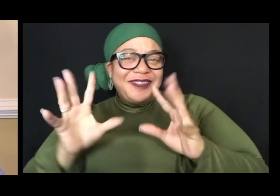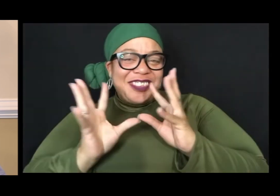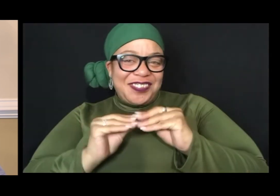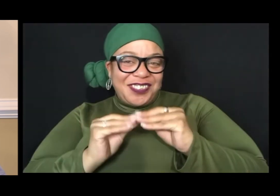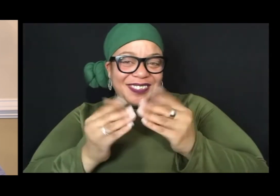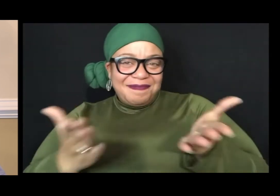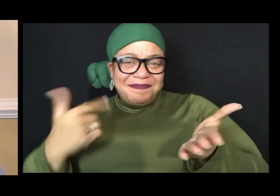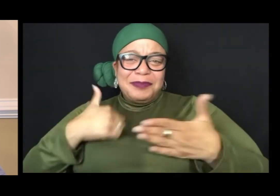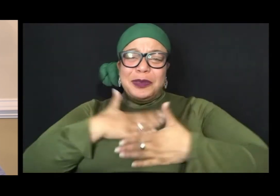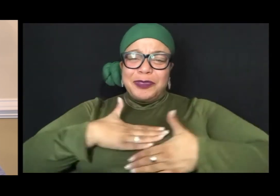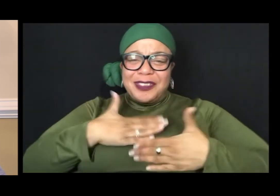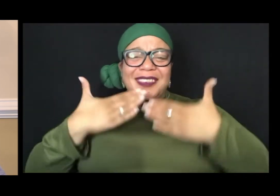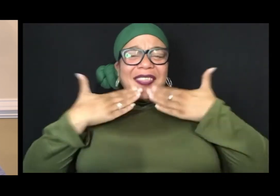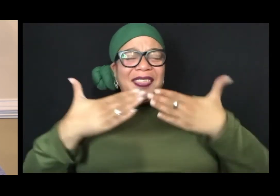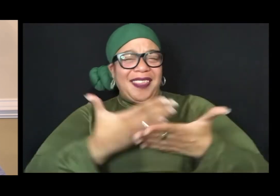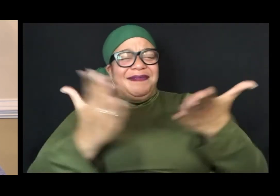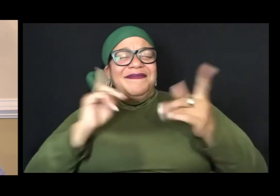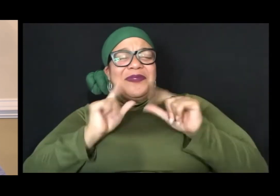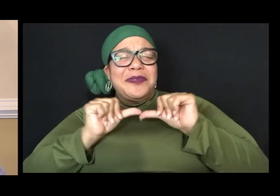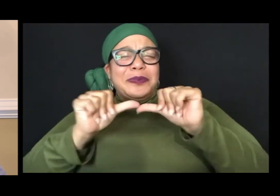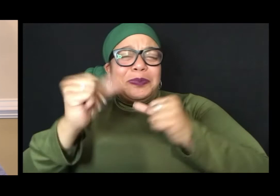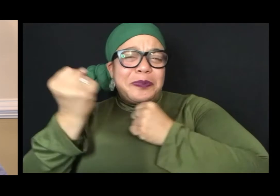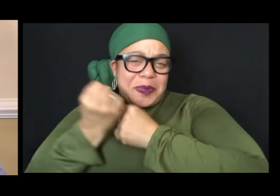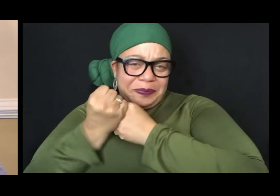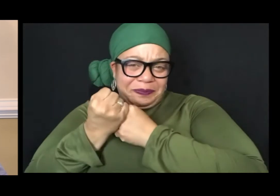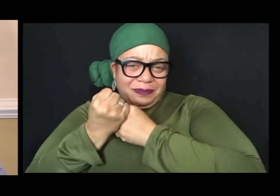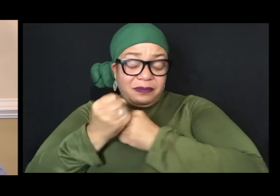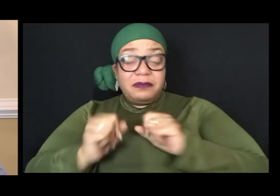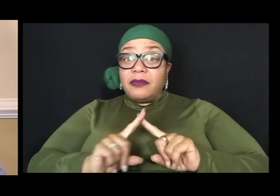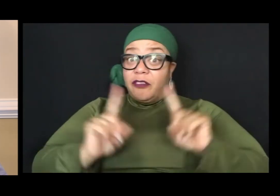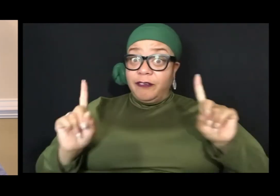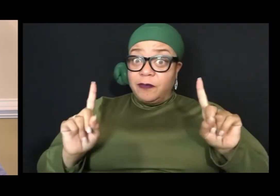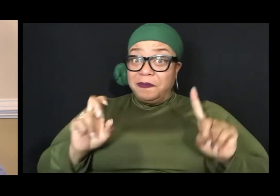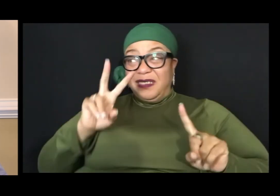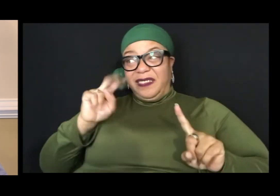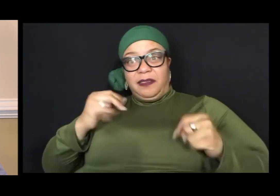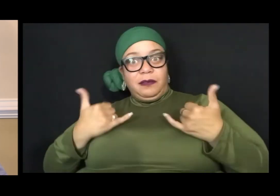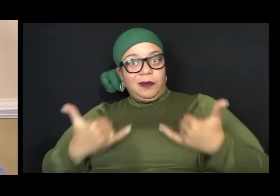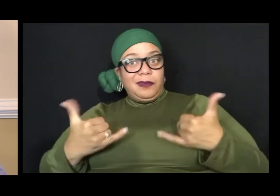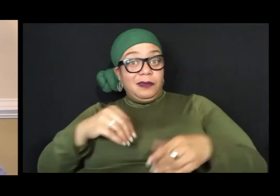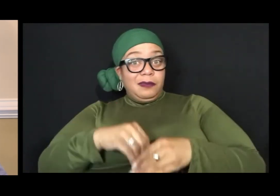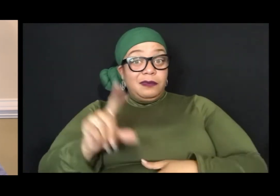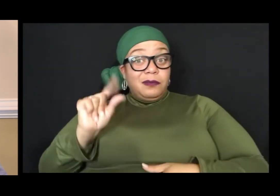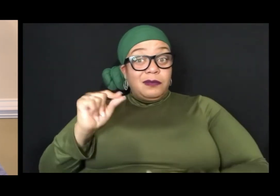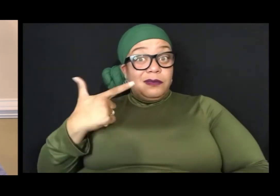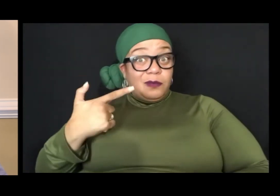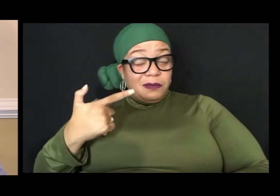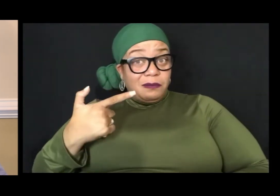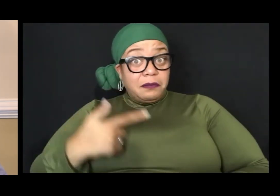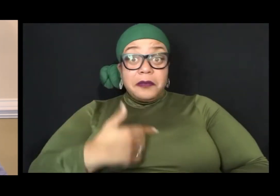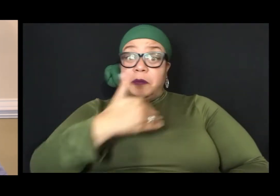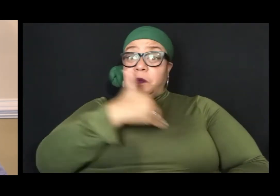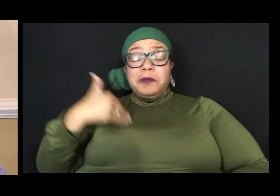I appreciate and thank them for their continued support. However, even today in